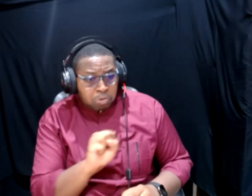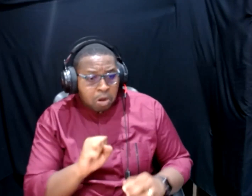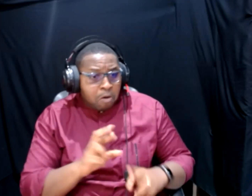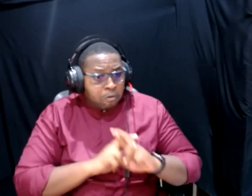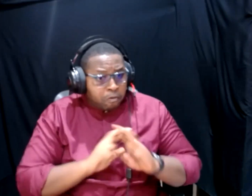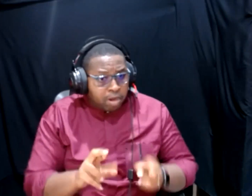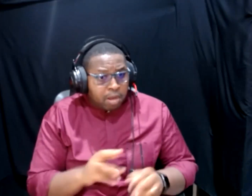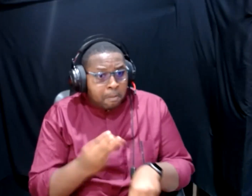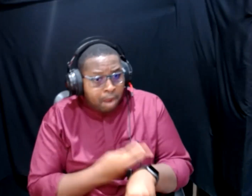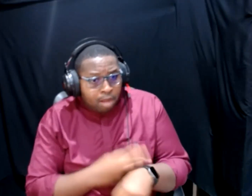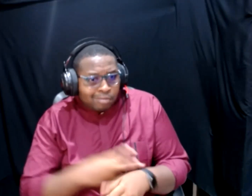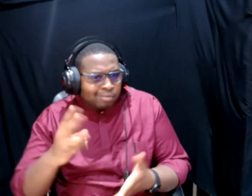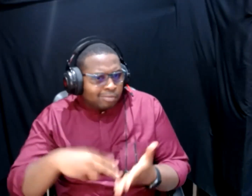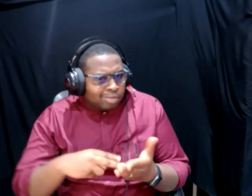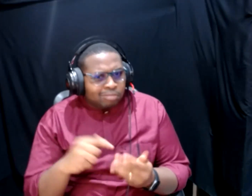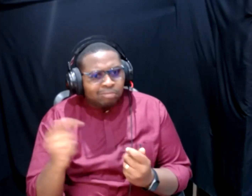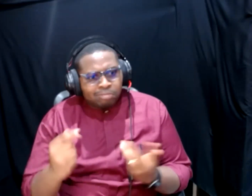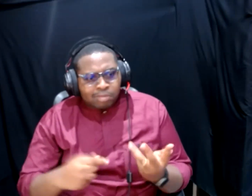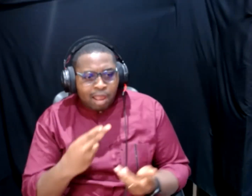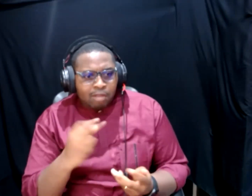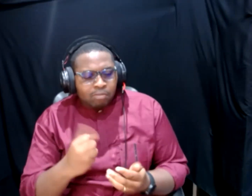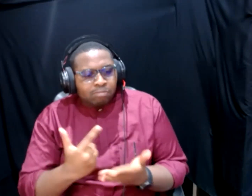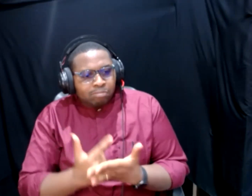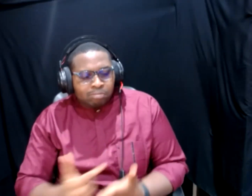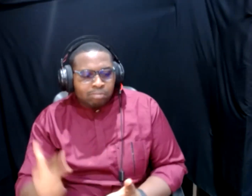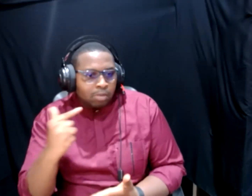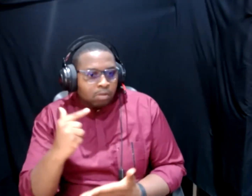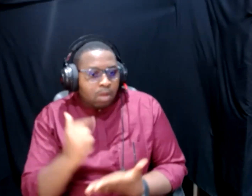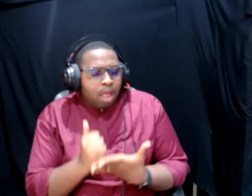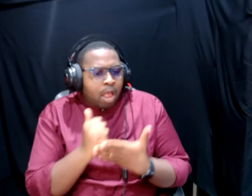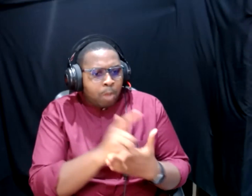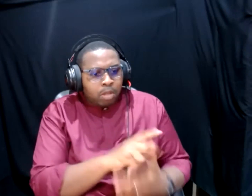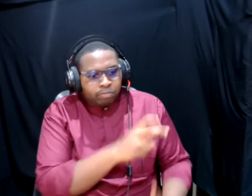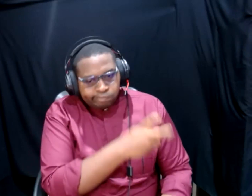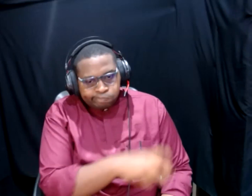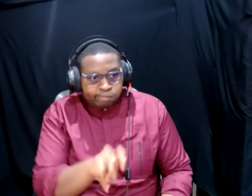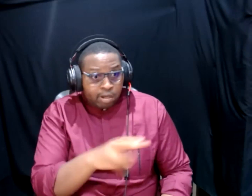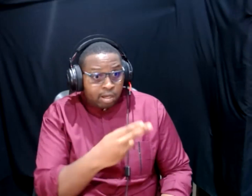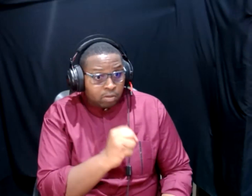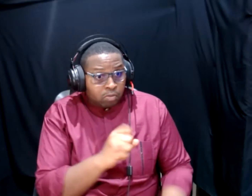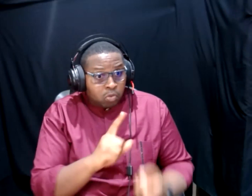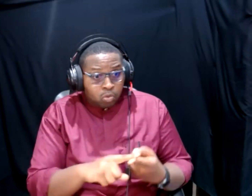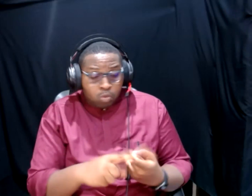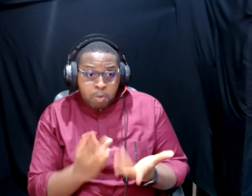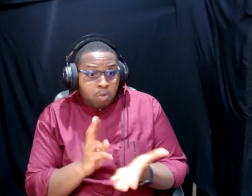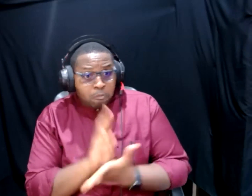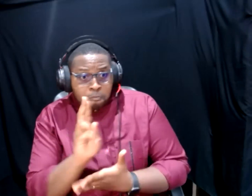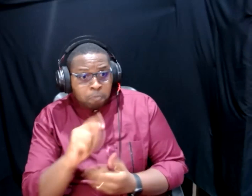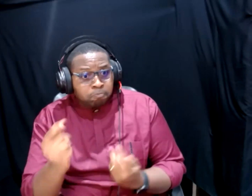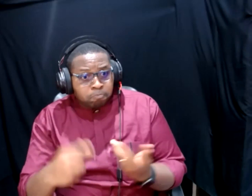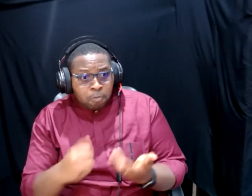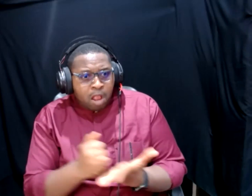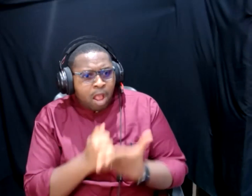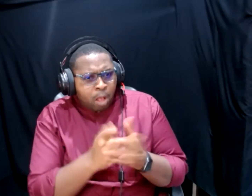math, reading, proficiency levels, high school graduation, and the successful transition from high school to post-secondary training, education, or the high